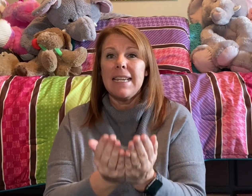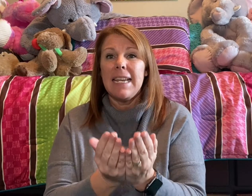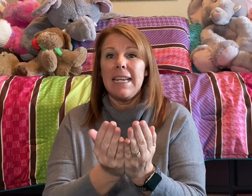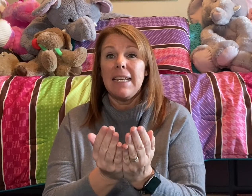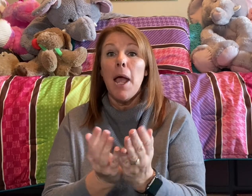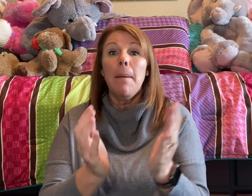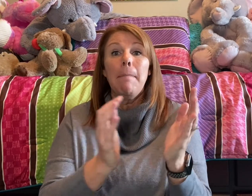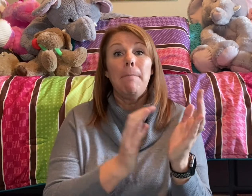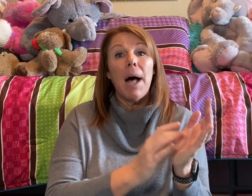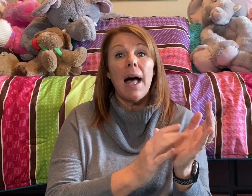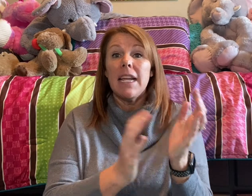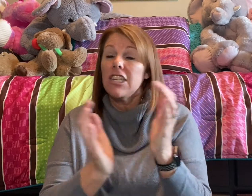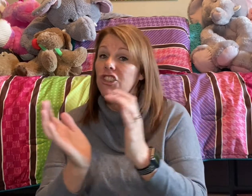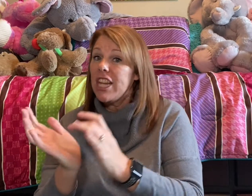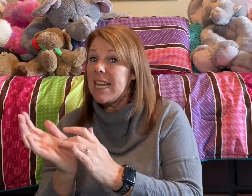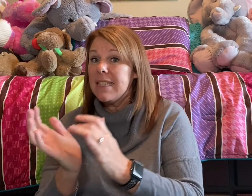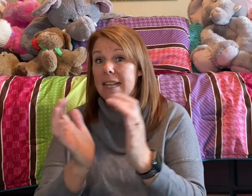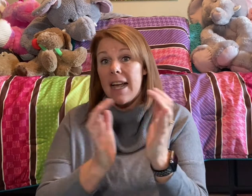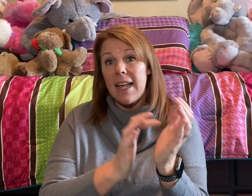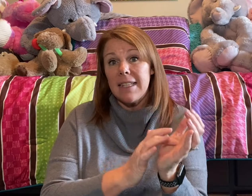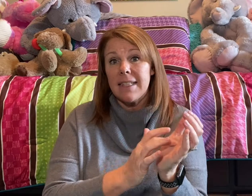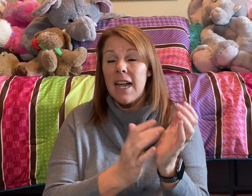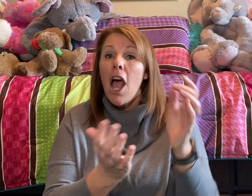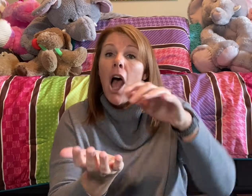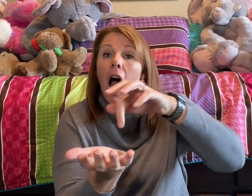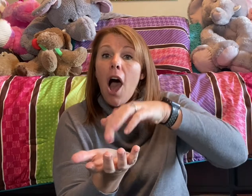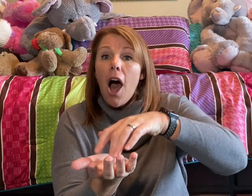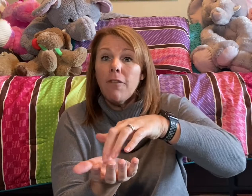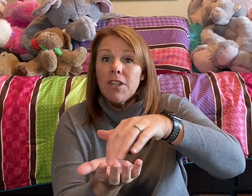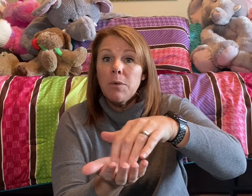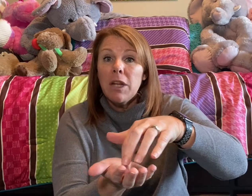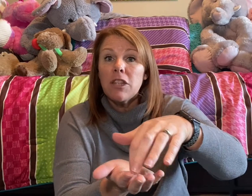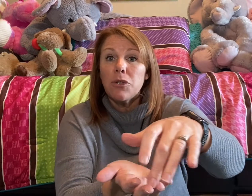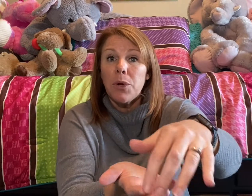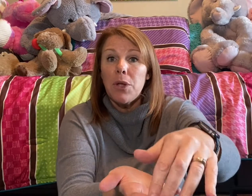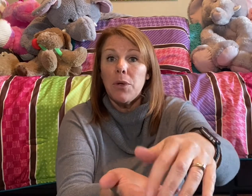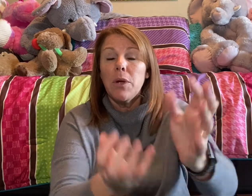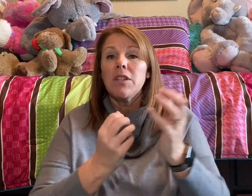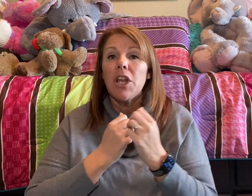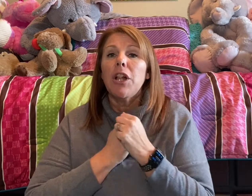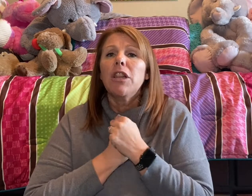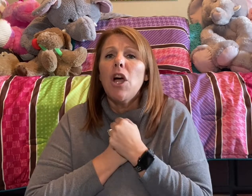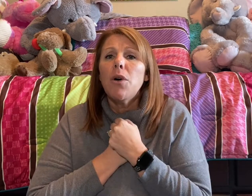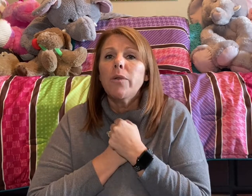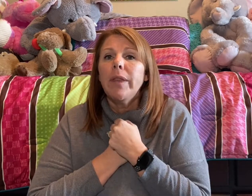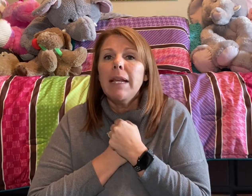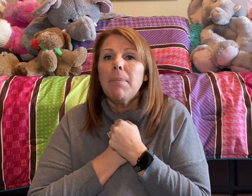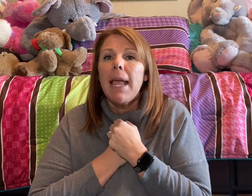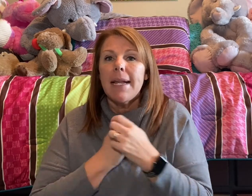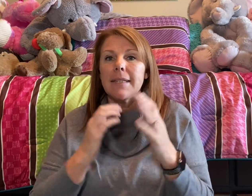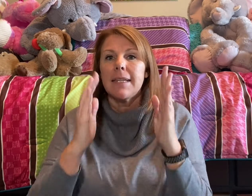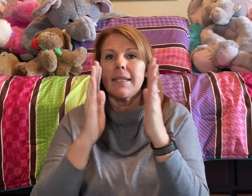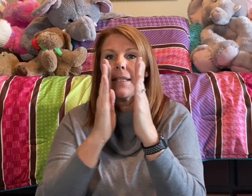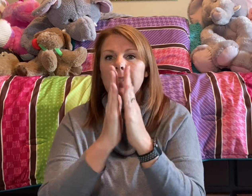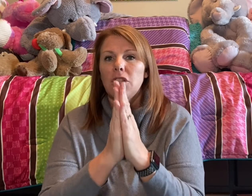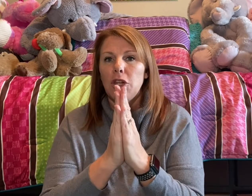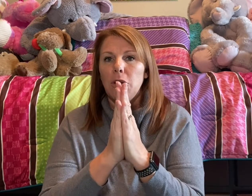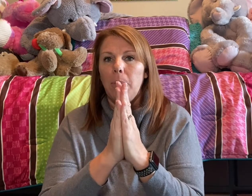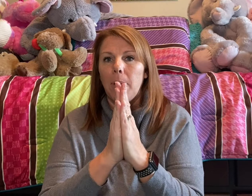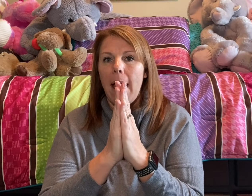5:16. But Jesus often withdrew to lonely places to pray.